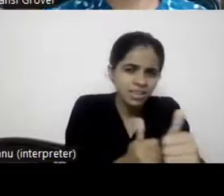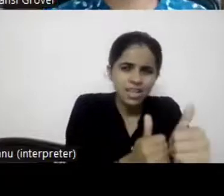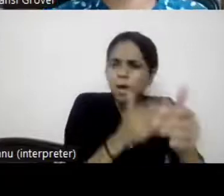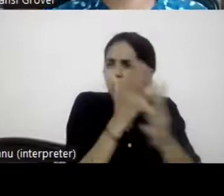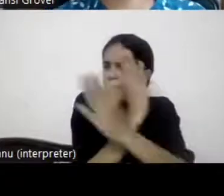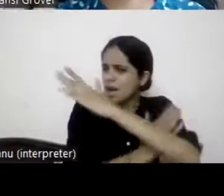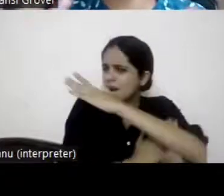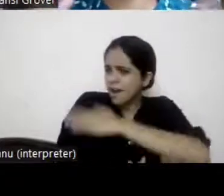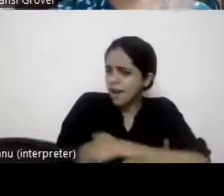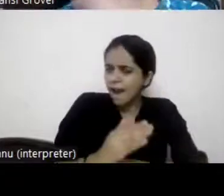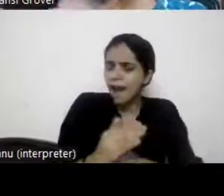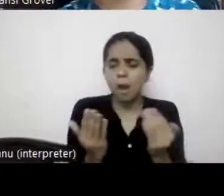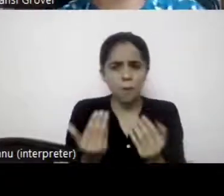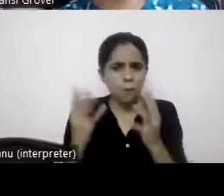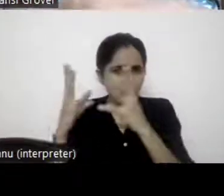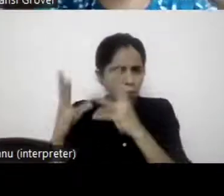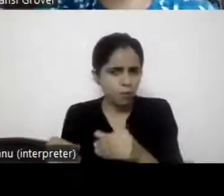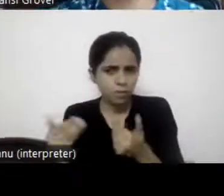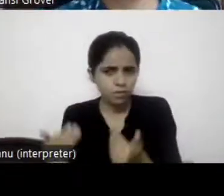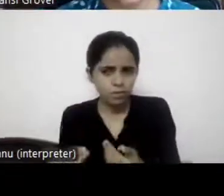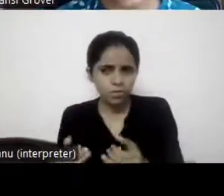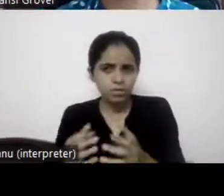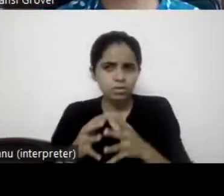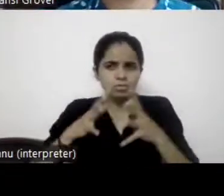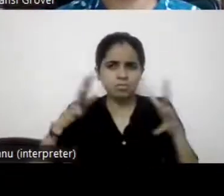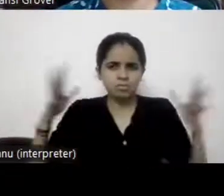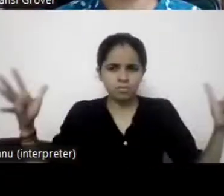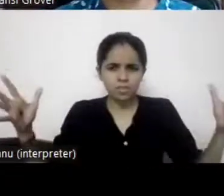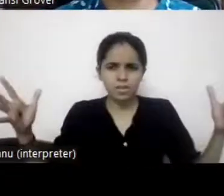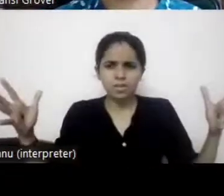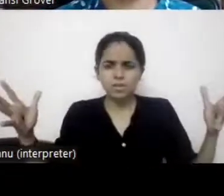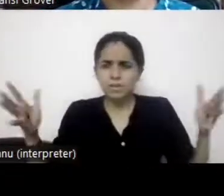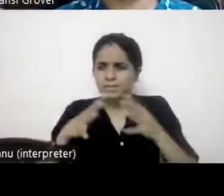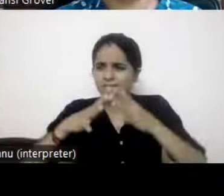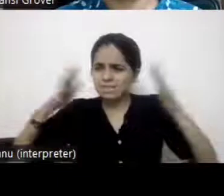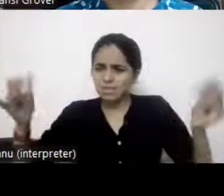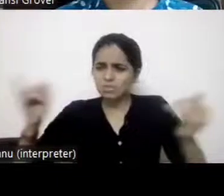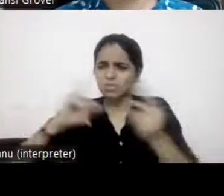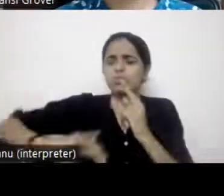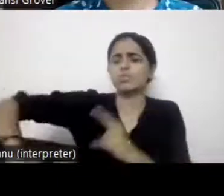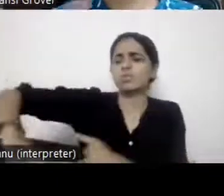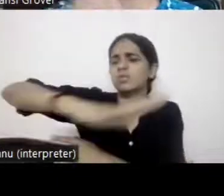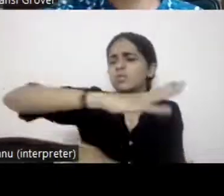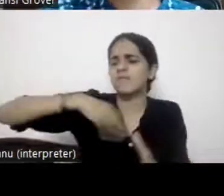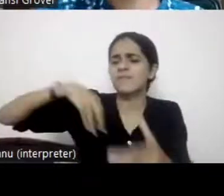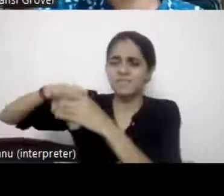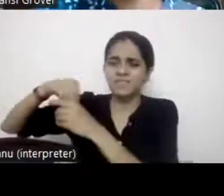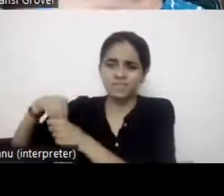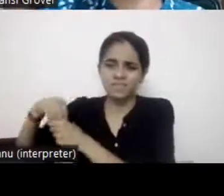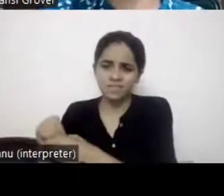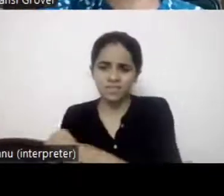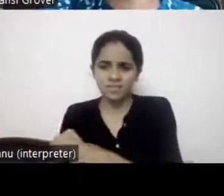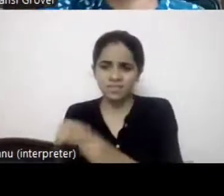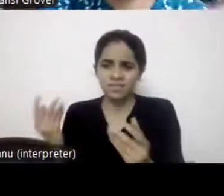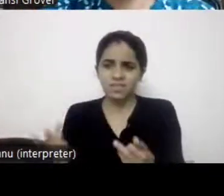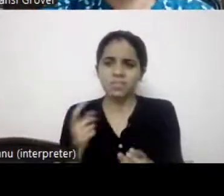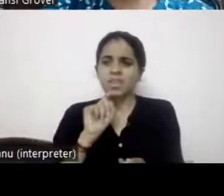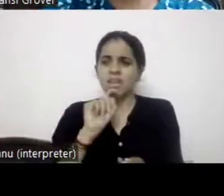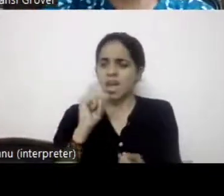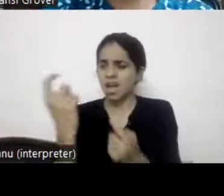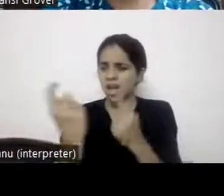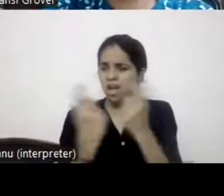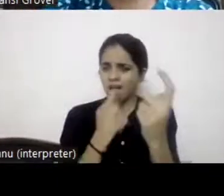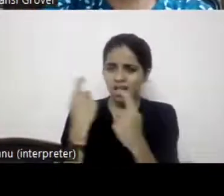not, to fit into the larger society. So most of the time it would ask